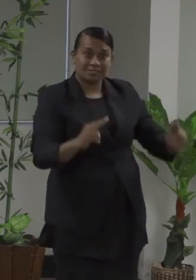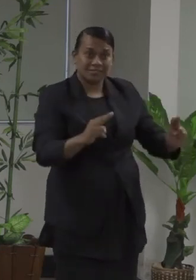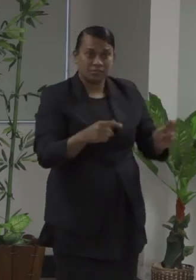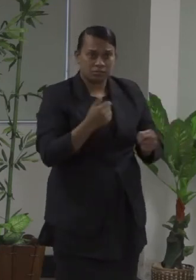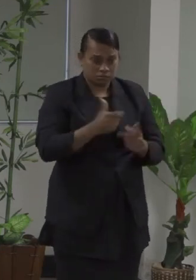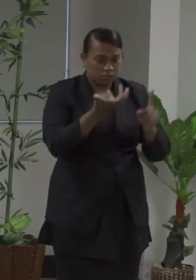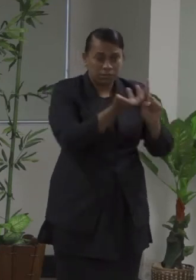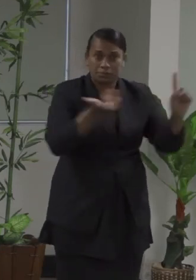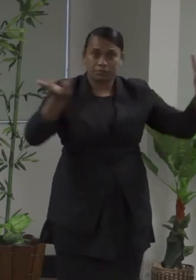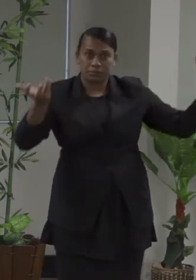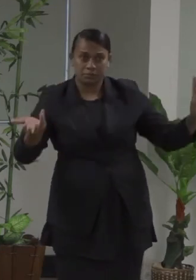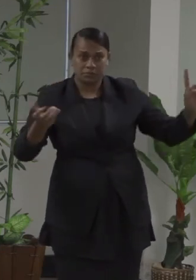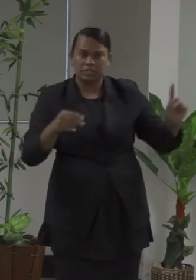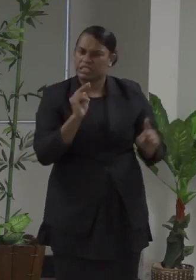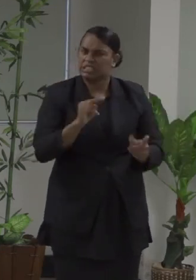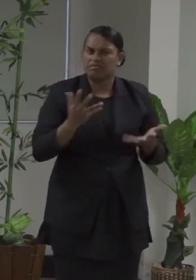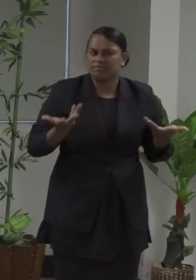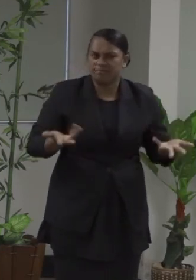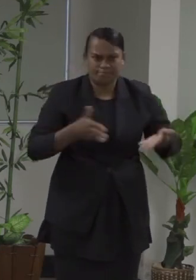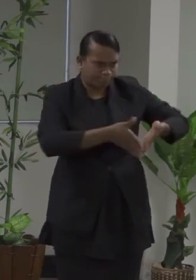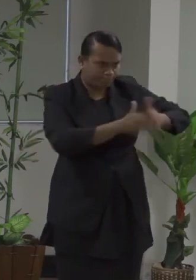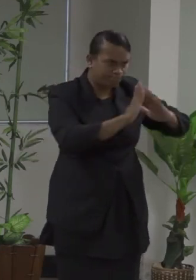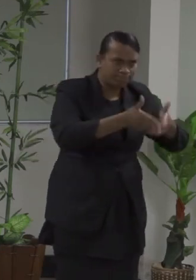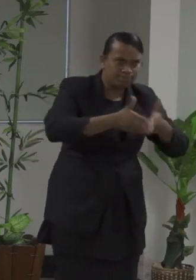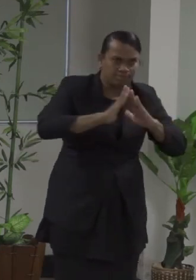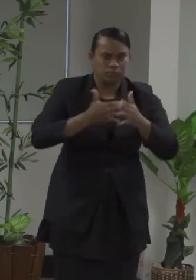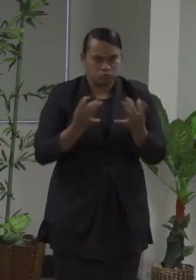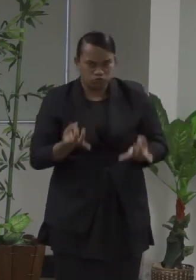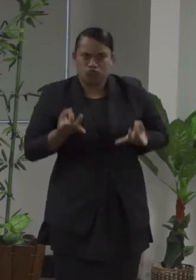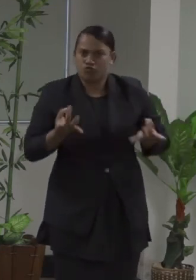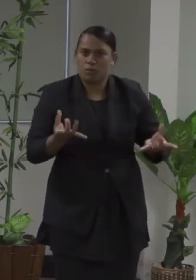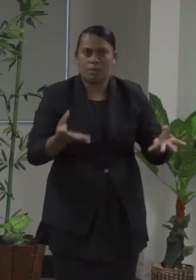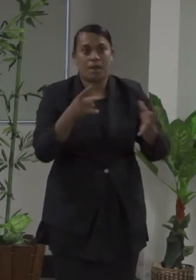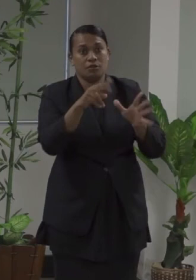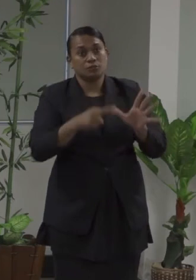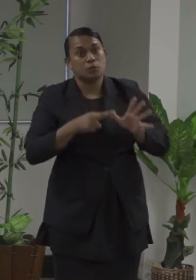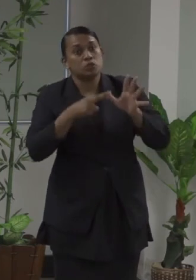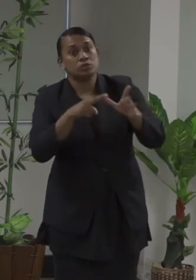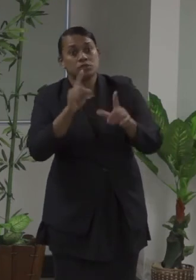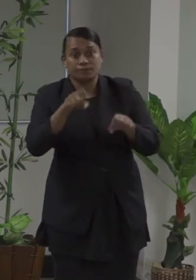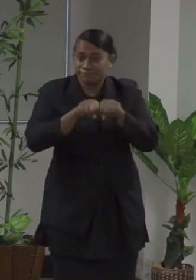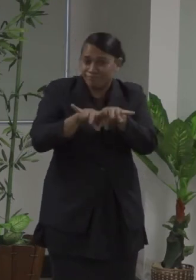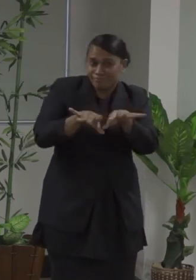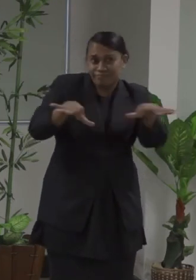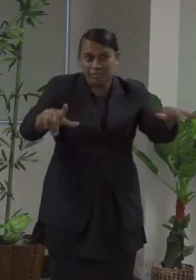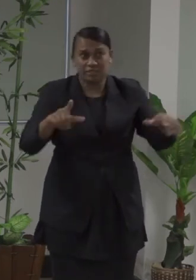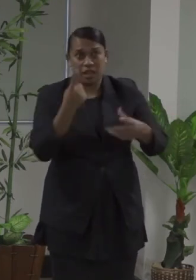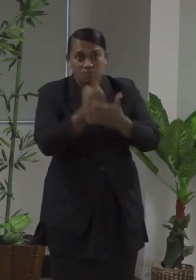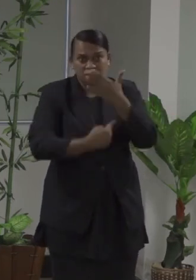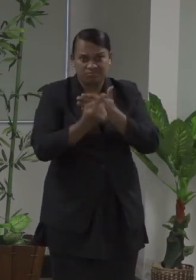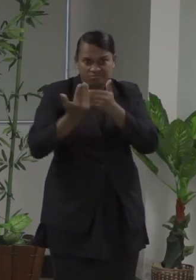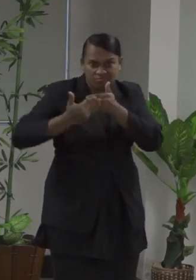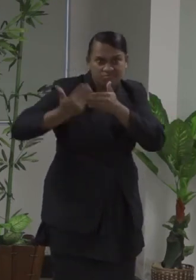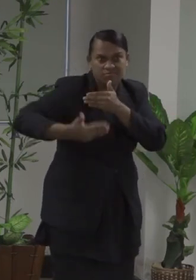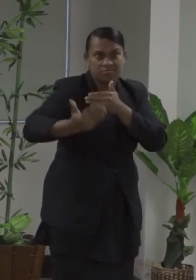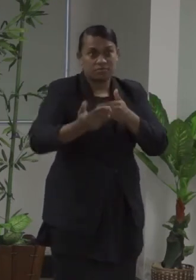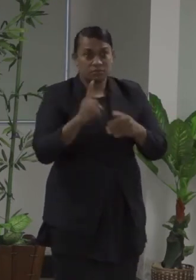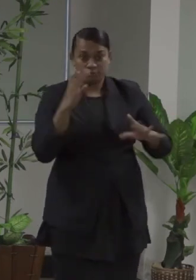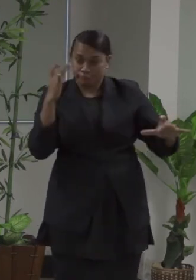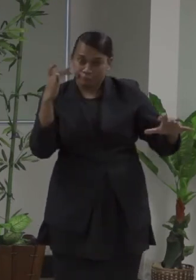set up and ready for our response to an outbreak. To conclude, a